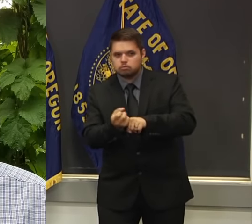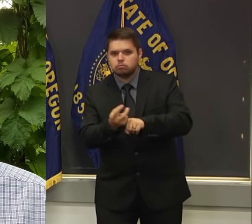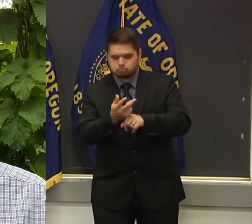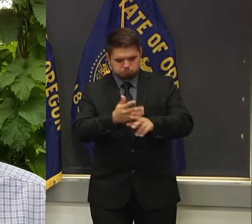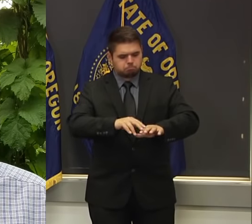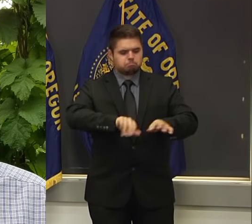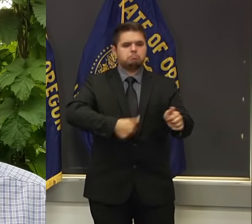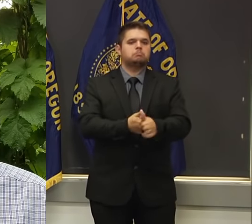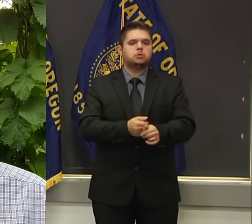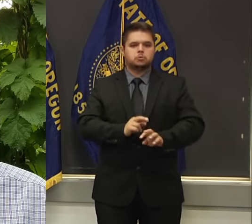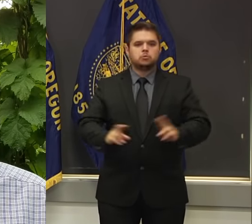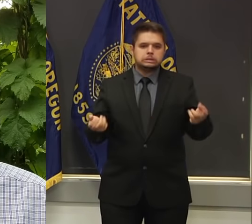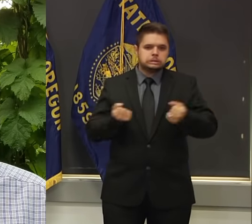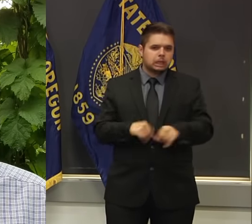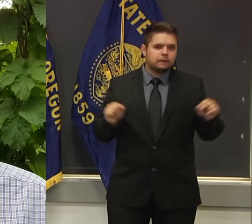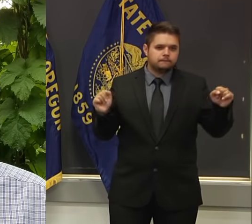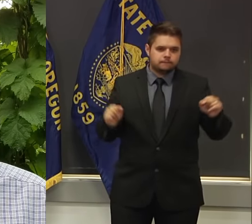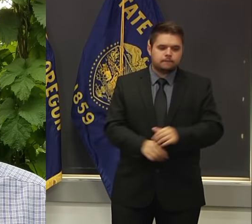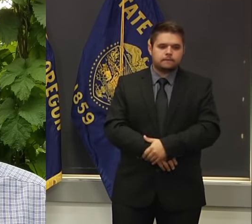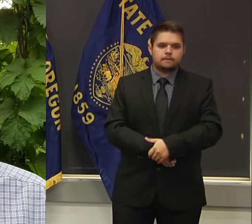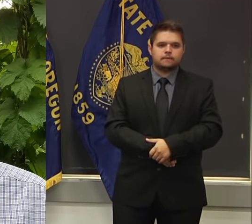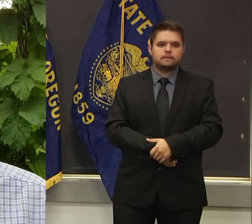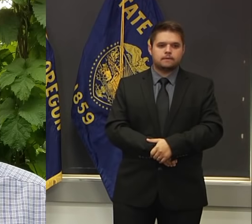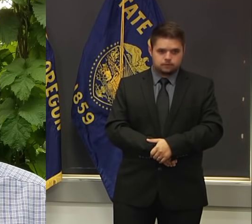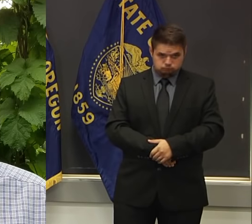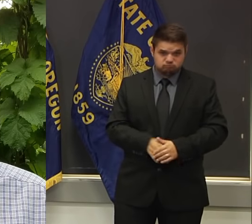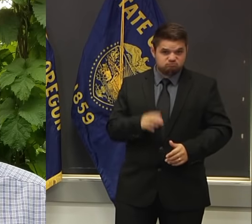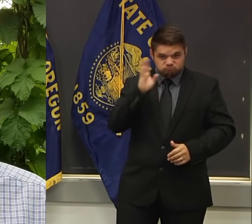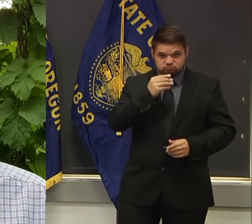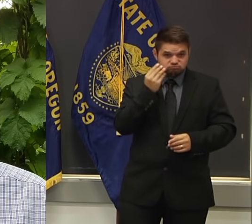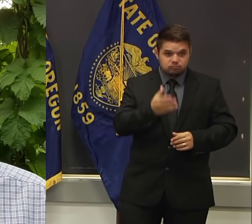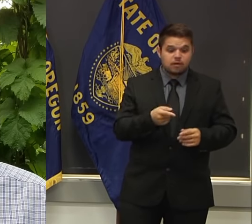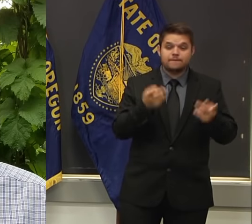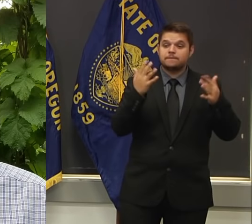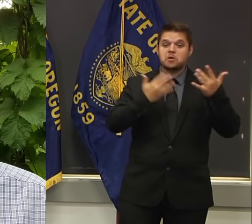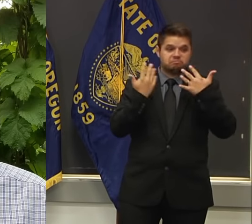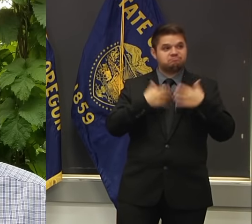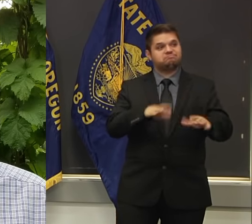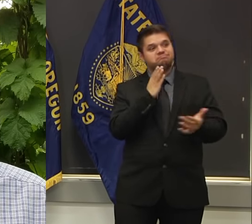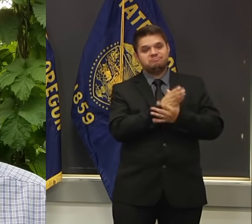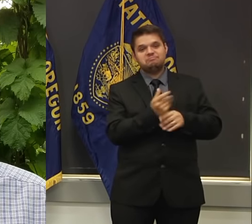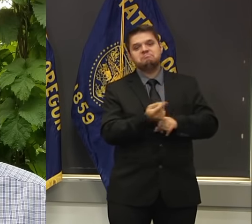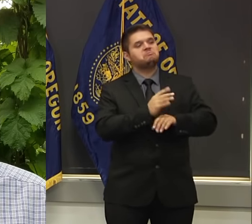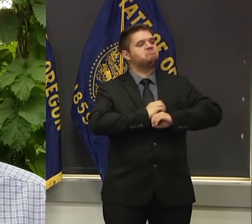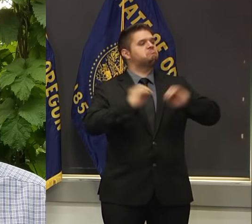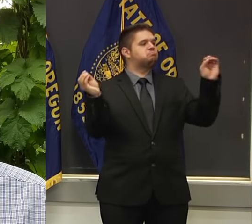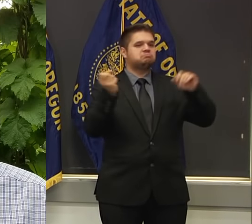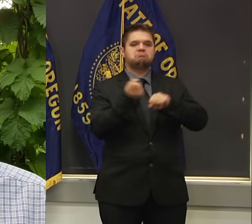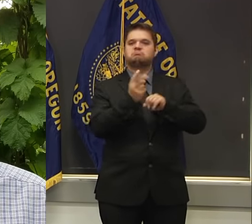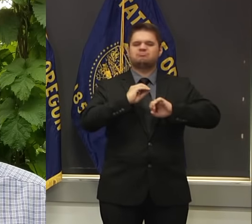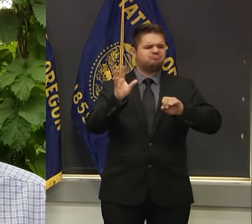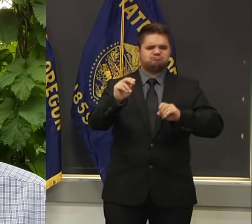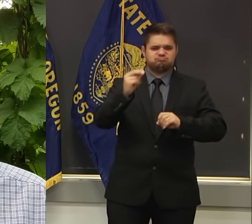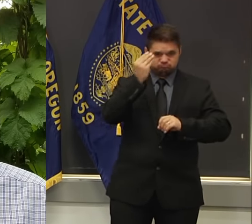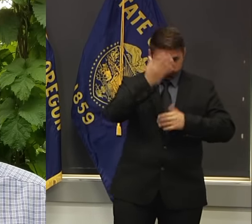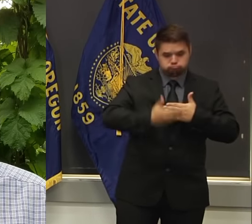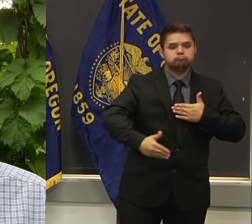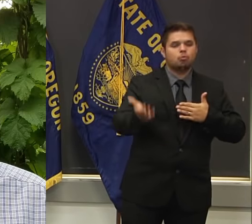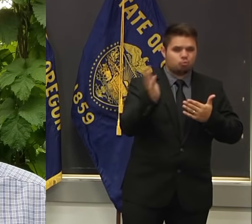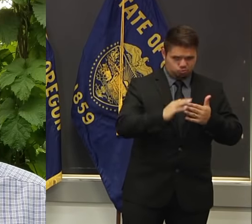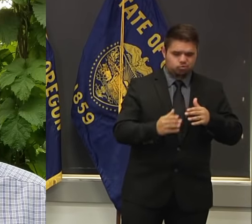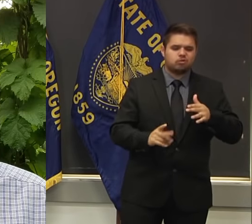if these kinds of events continue into the future, it's great for folks to prepare for that ahead of time. So